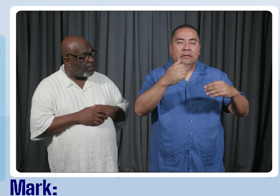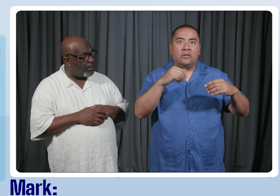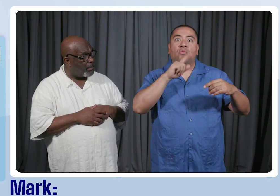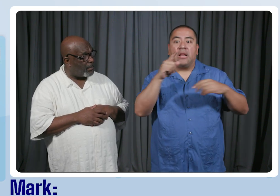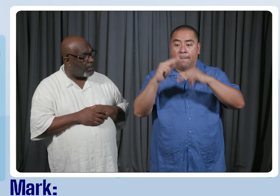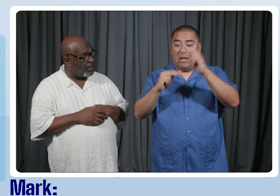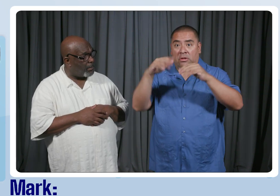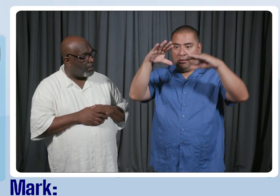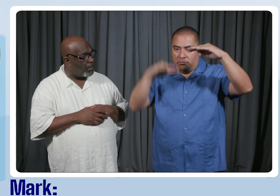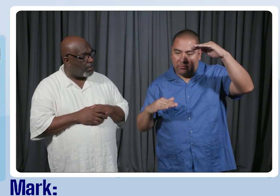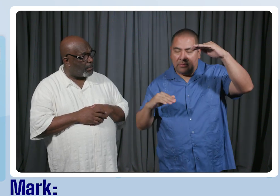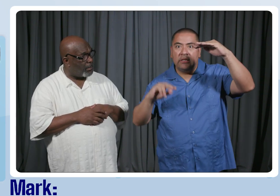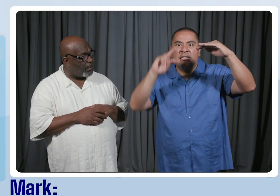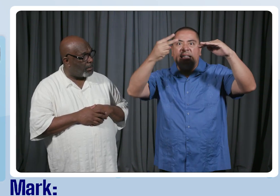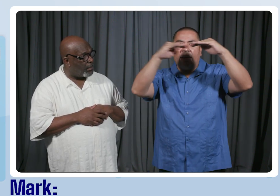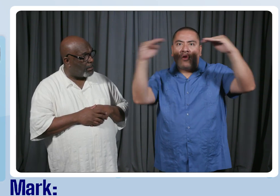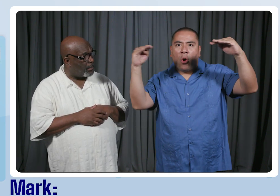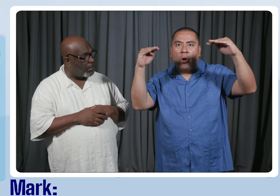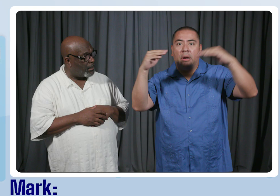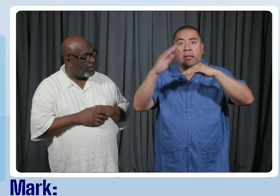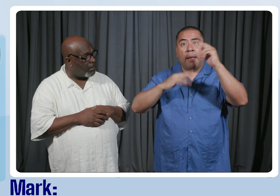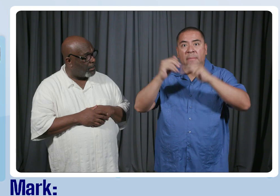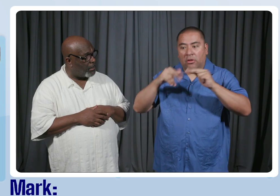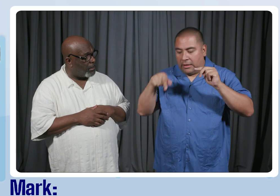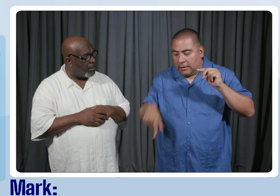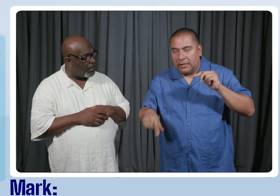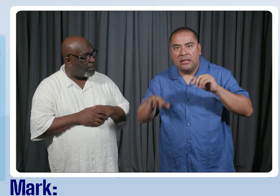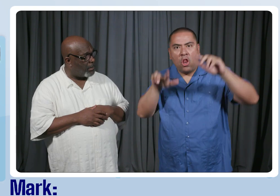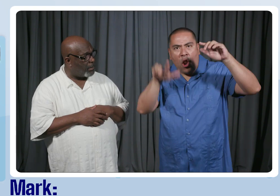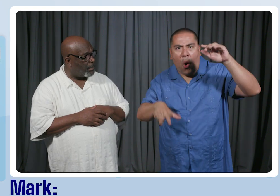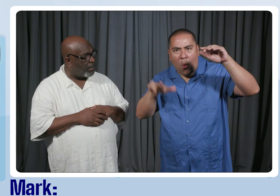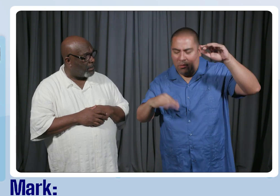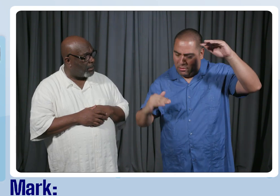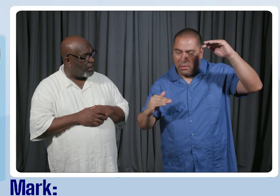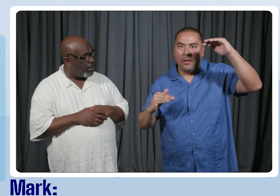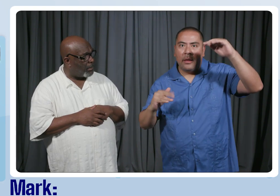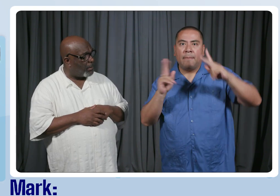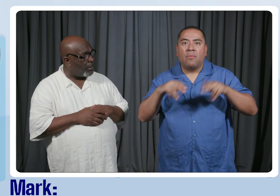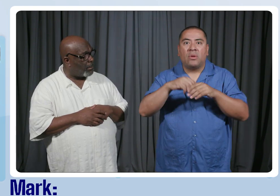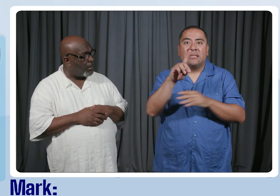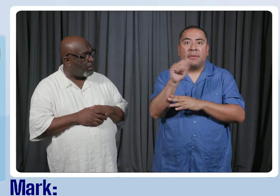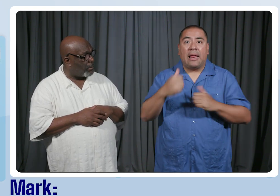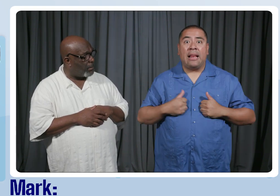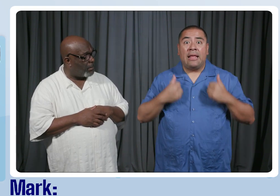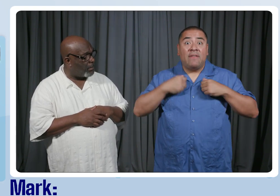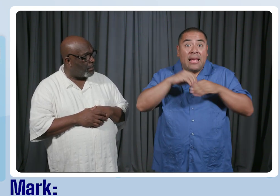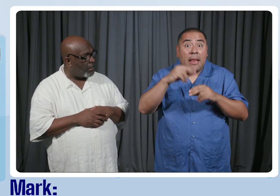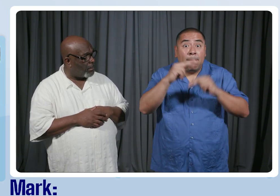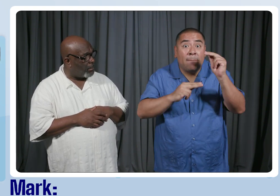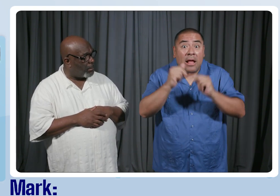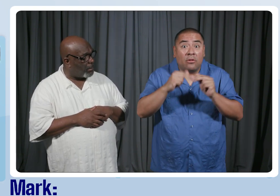building. The building and the lot is still down there in a lower level. And so we have people with disabilities living in a building